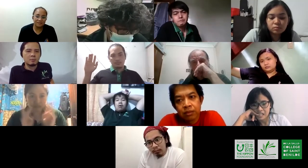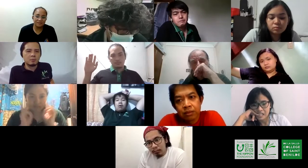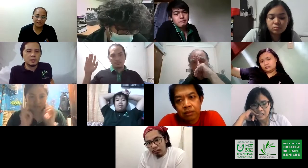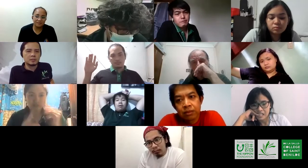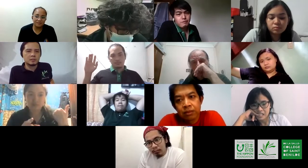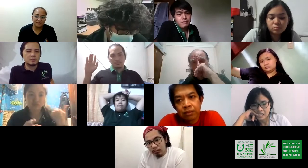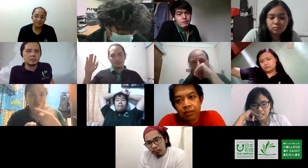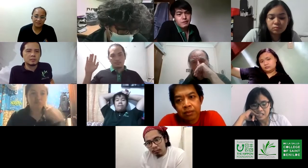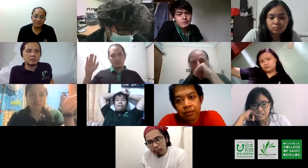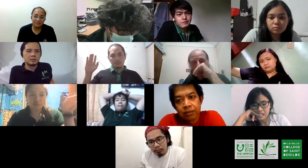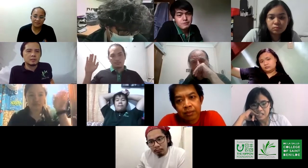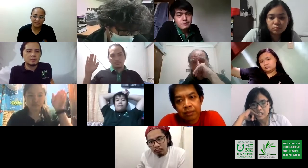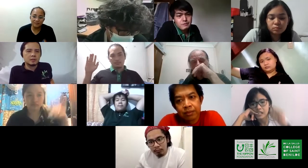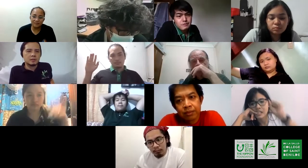PowerPoint,